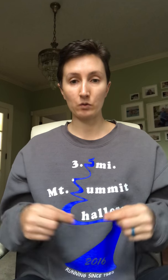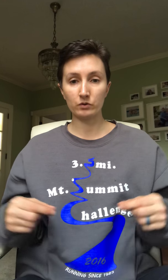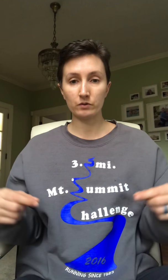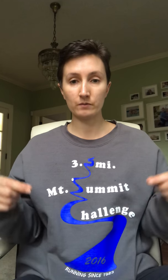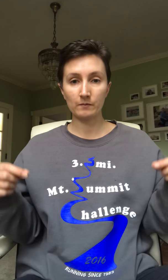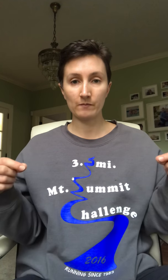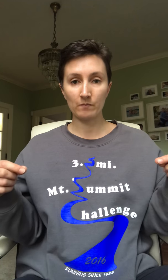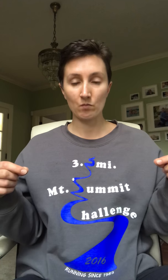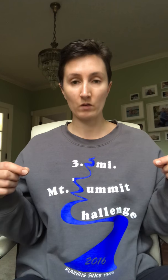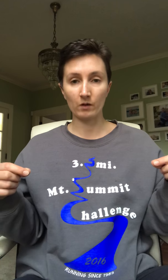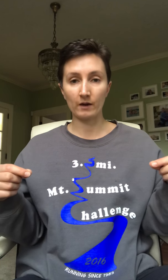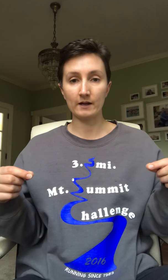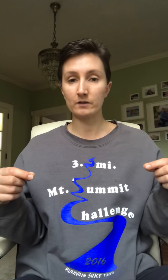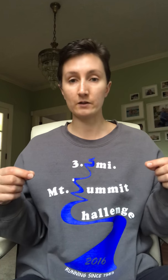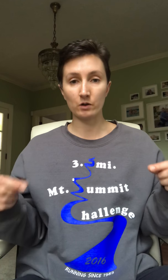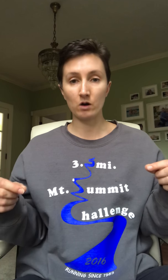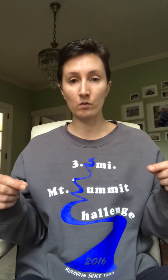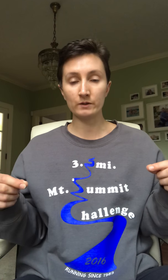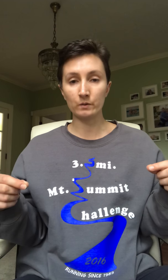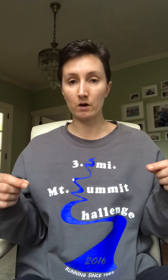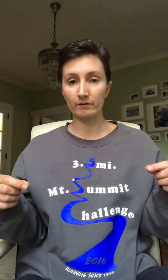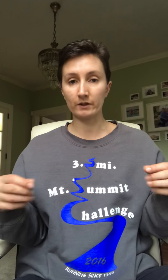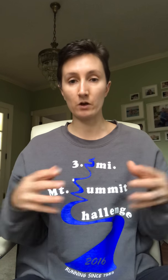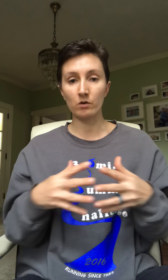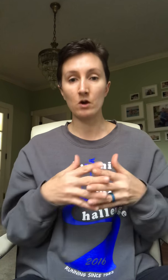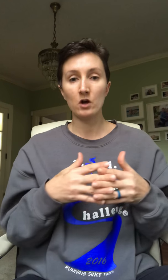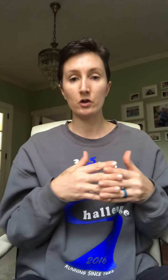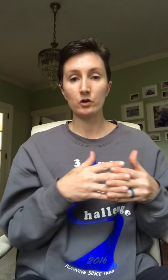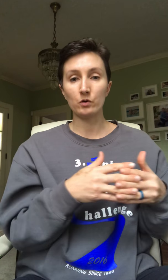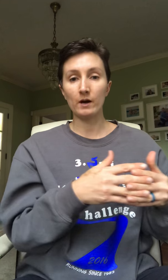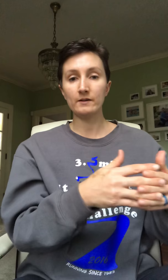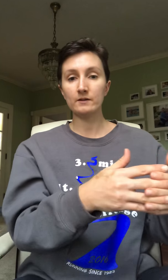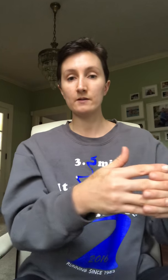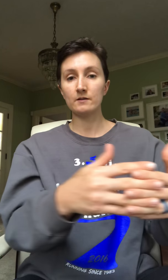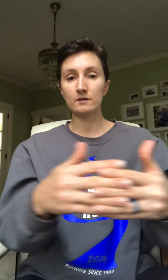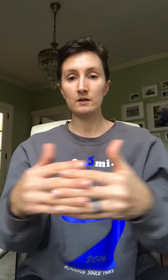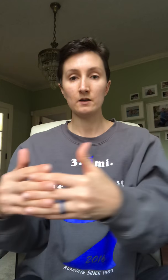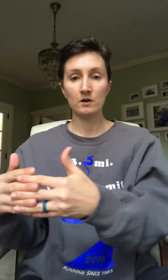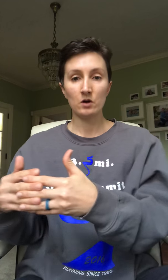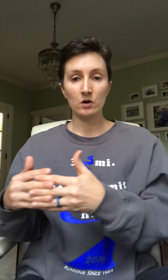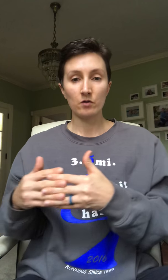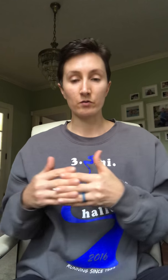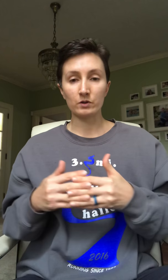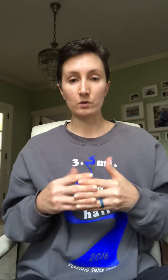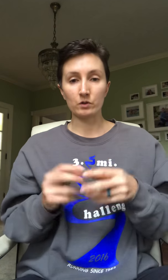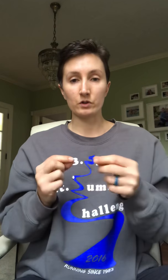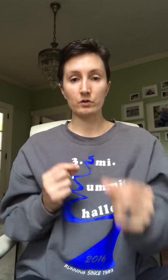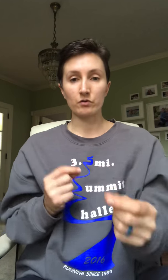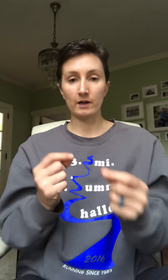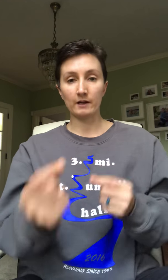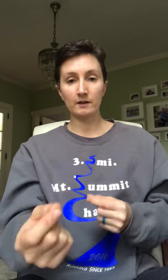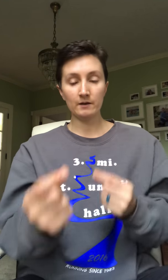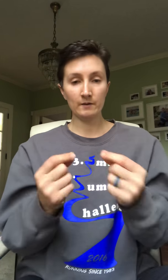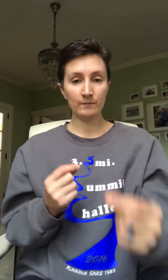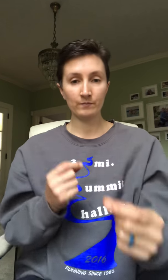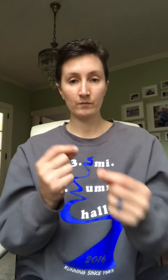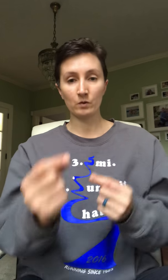boat. Okay, so these are all ones we already know. U.S. restores trade